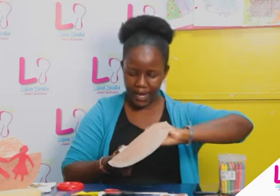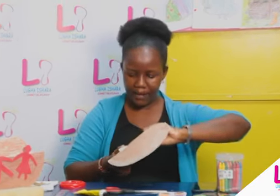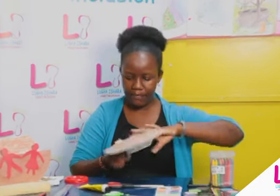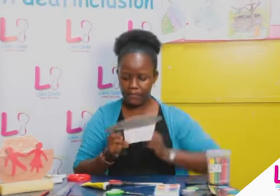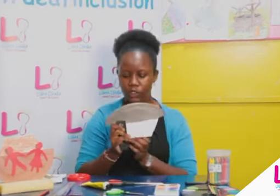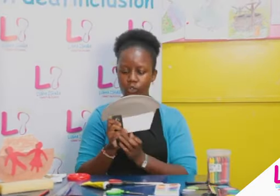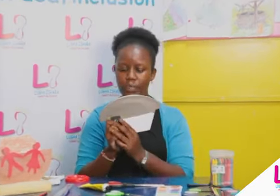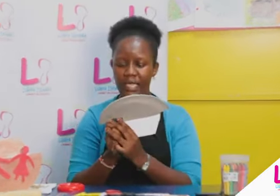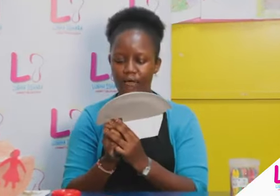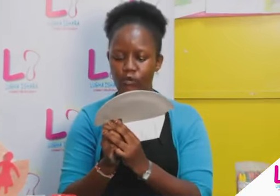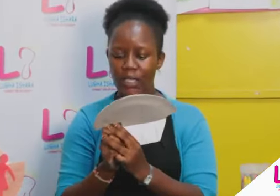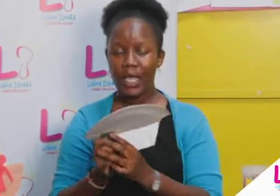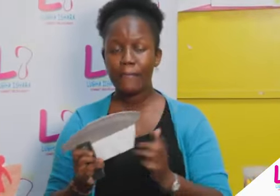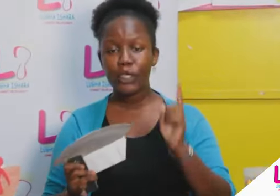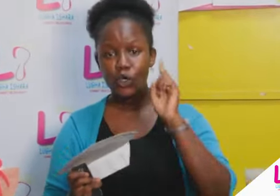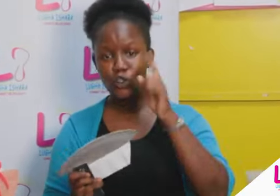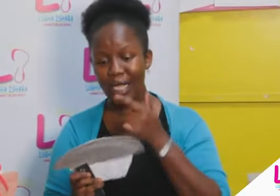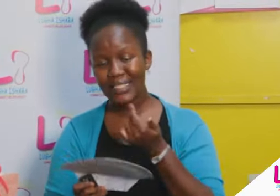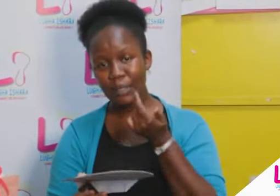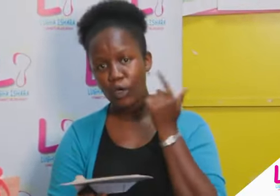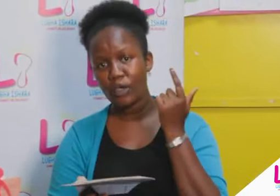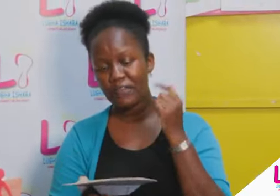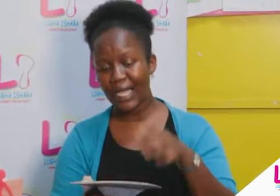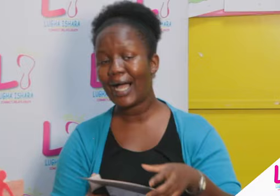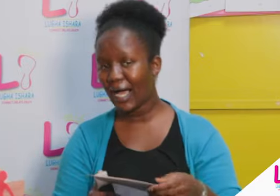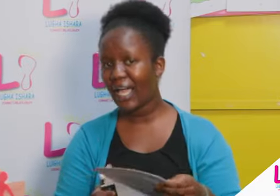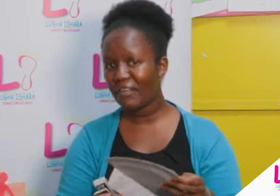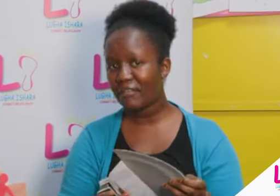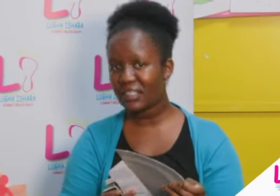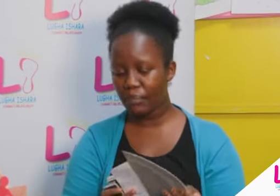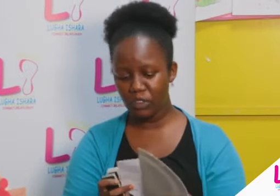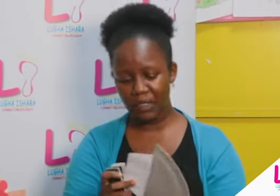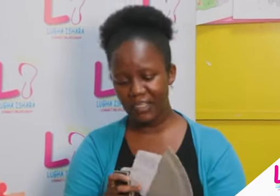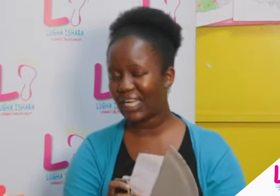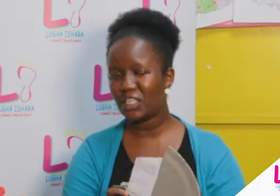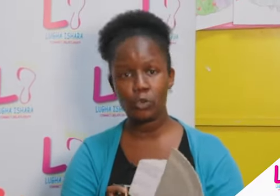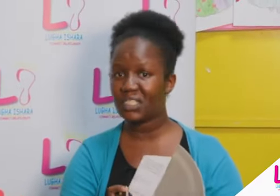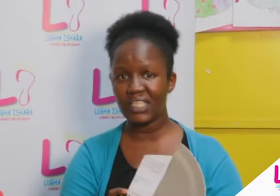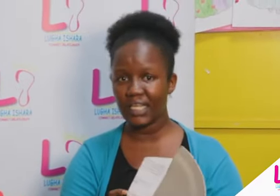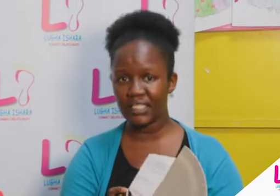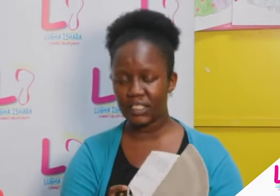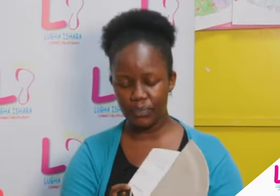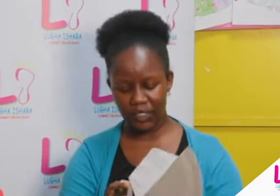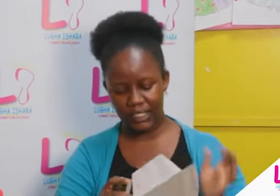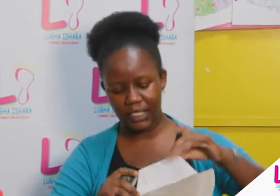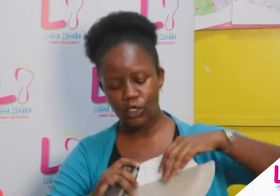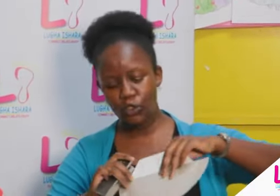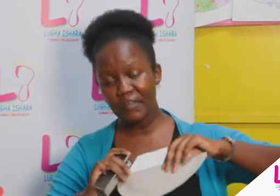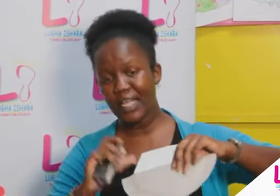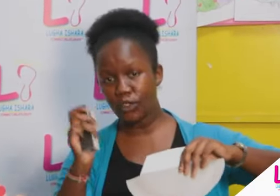stapler. So be careful because you can staple your finger. I have ever stapled my finger. It wasn't a nice experience. So even as you're